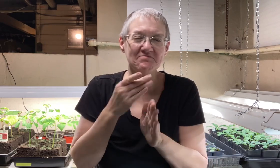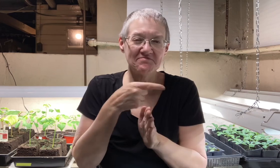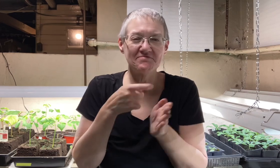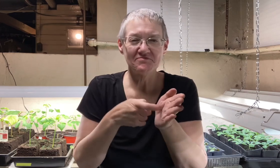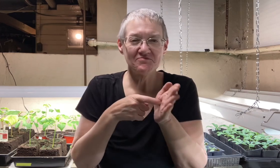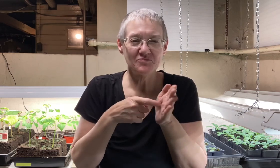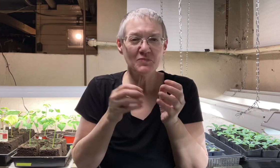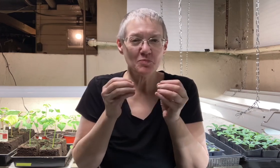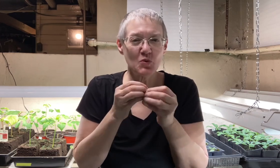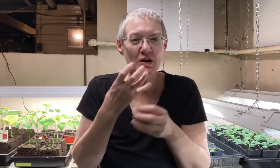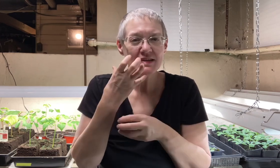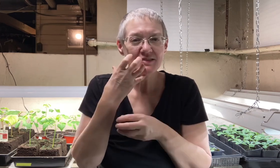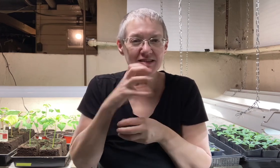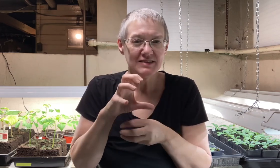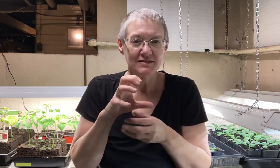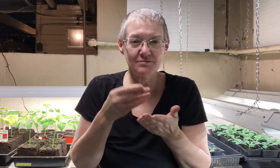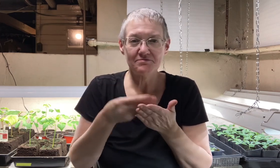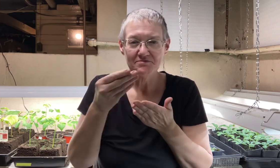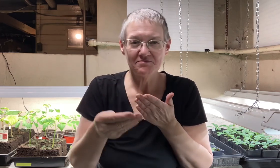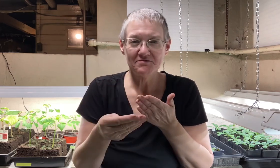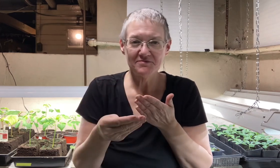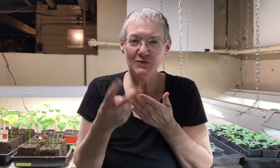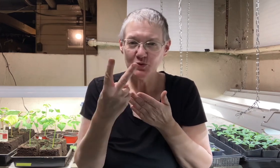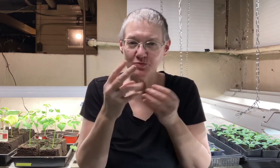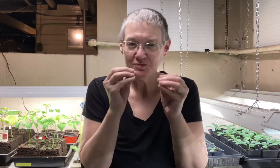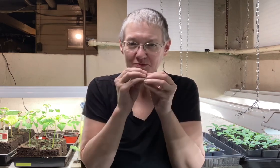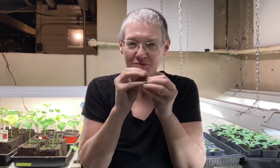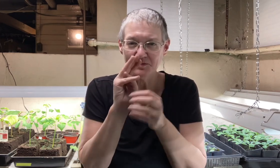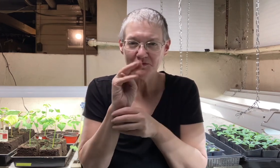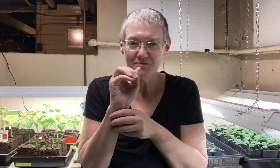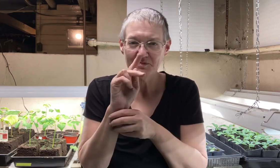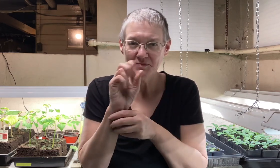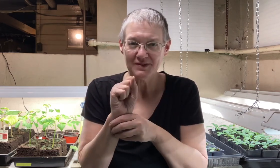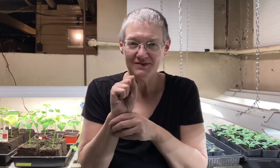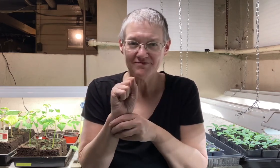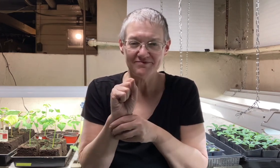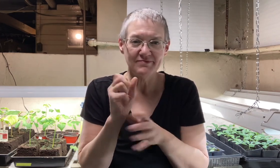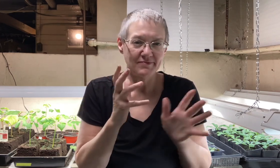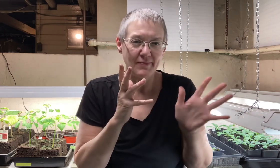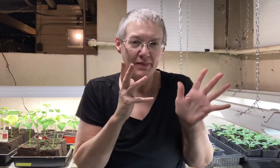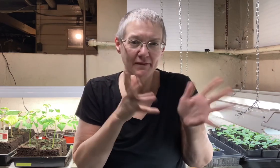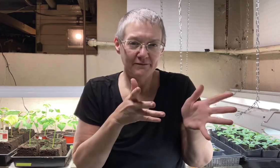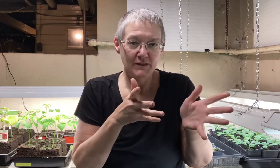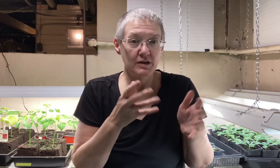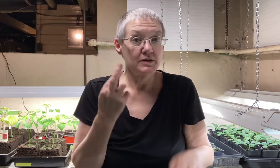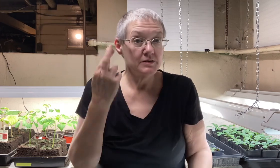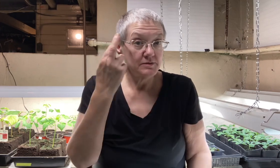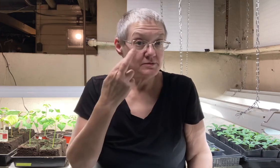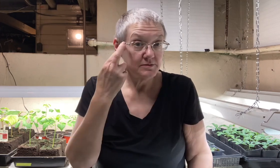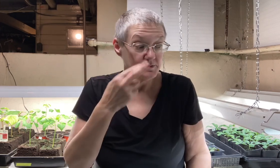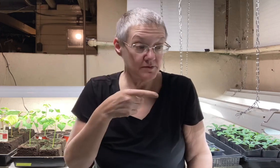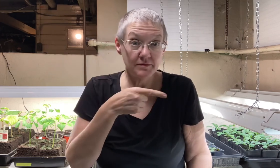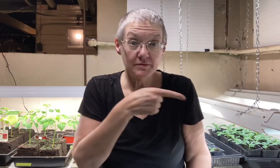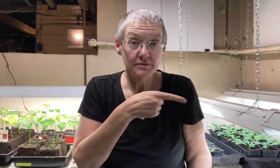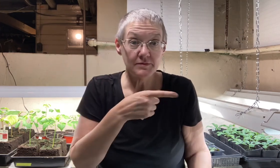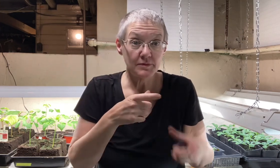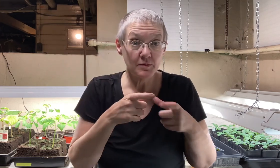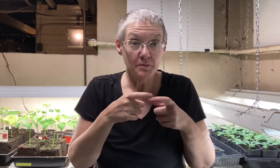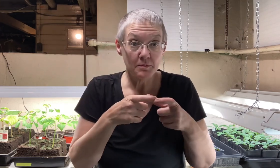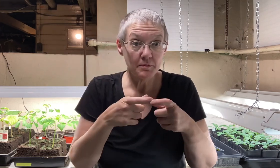hasn't run, so they've required more heat. So I bought 2 more heat mats. And I'm going to leave them on the